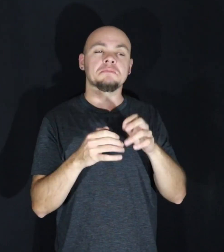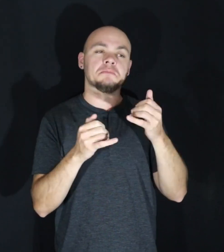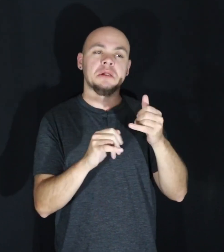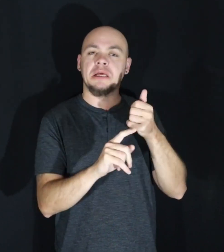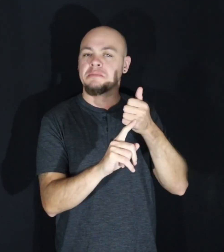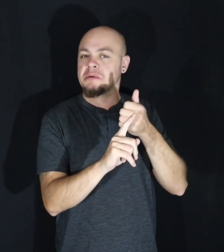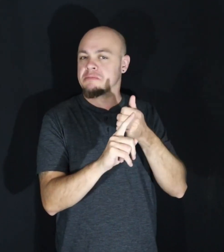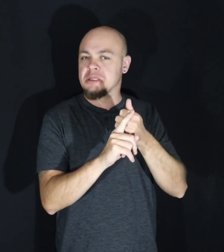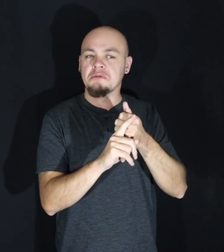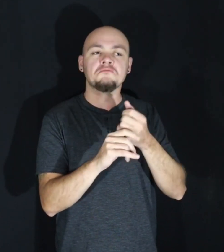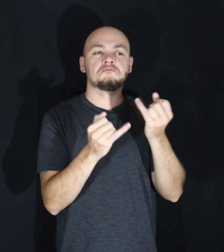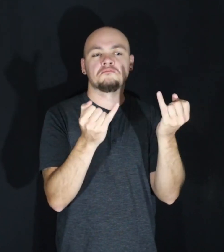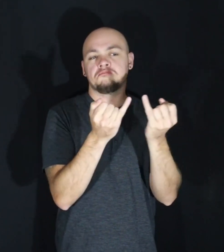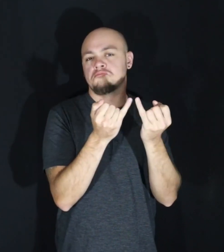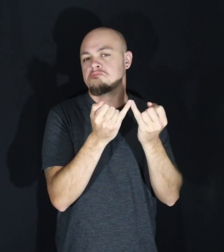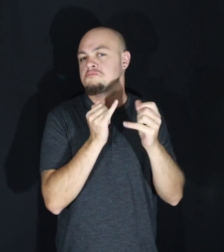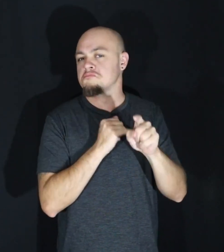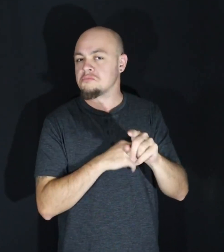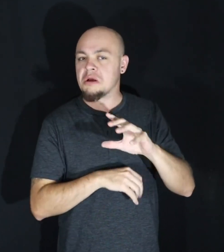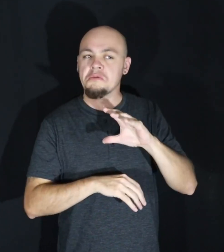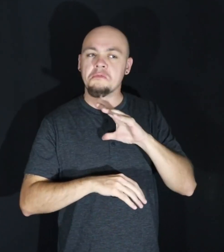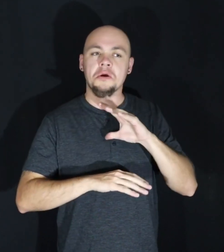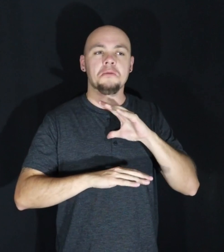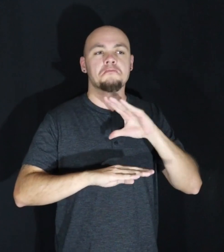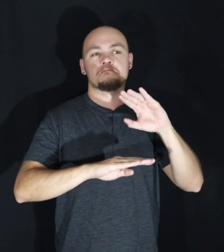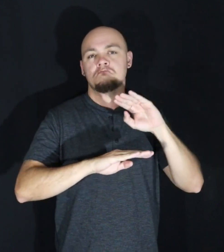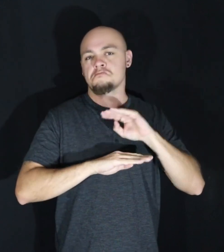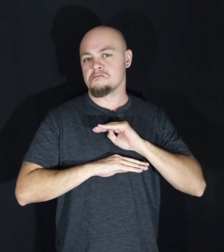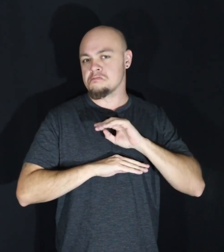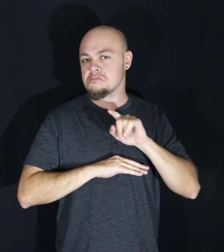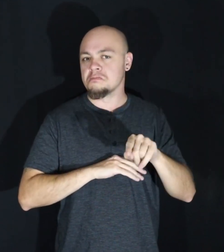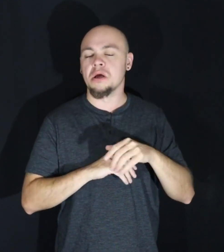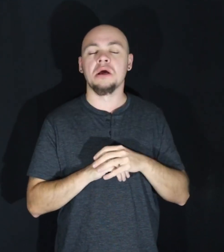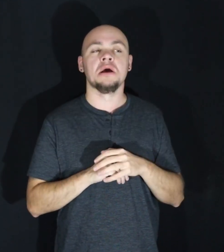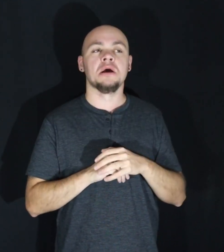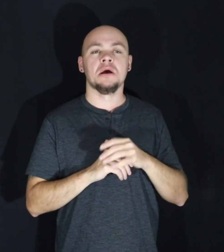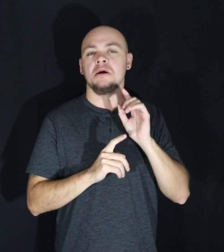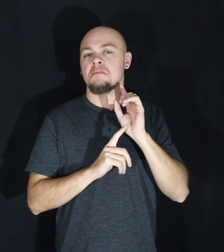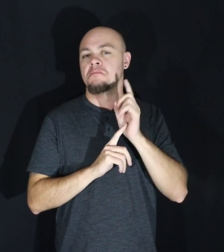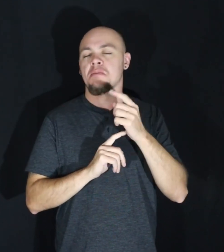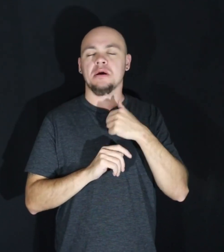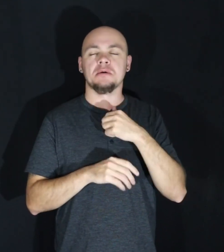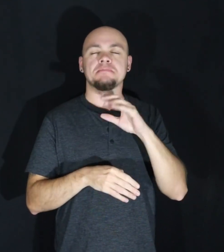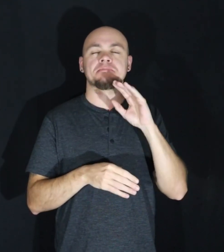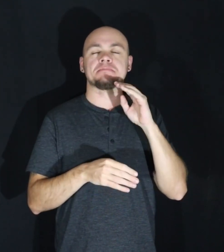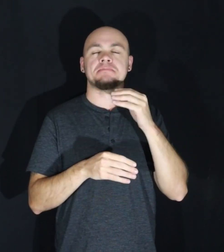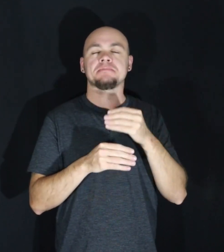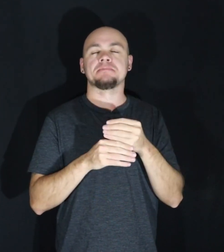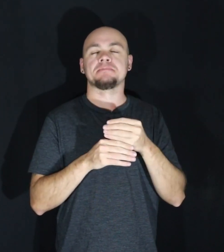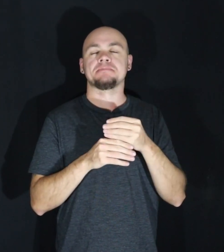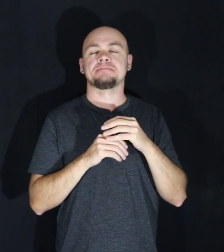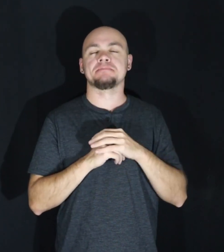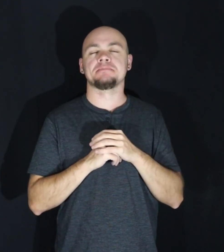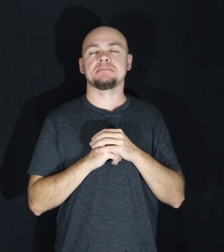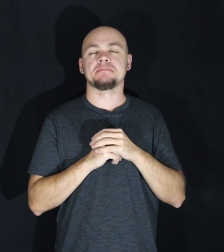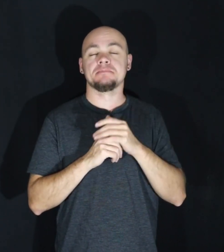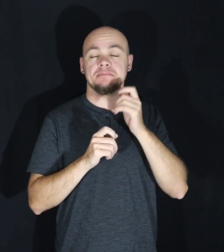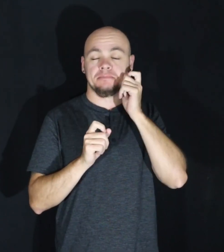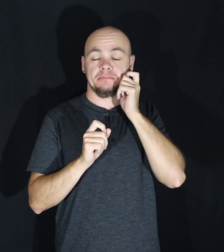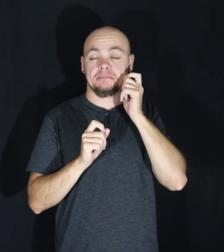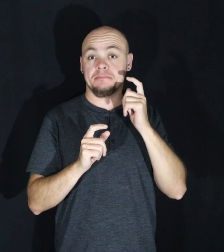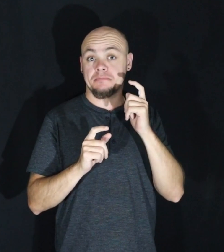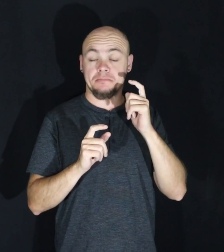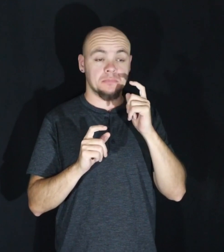by himself, quite contently. So I took a moment to close my eyes. And when I opened